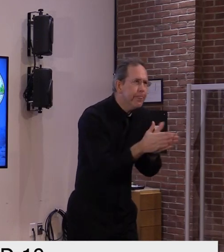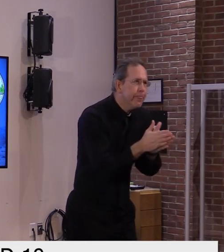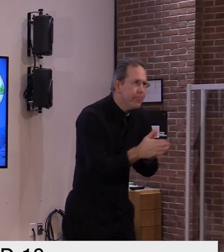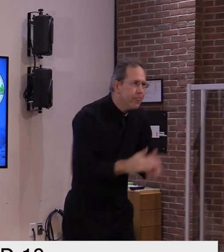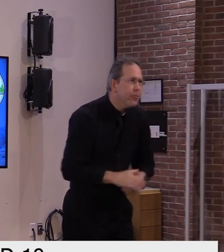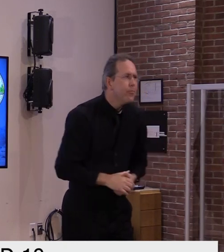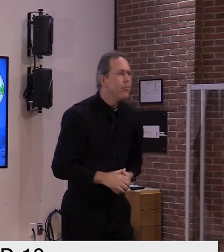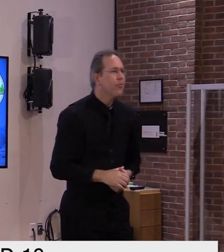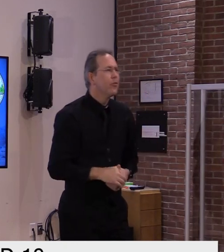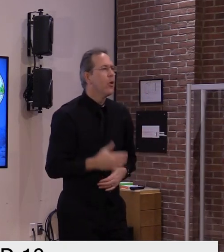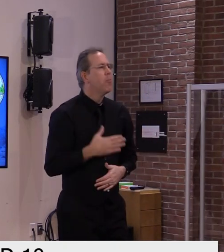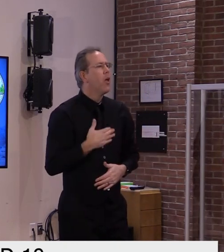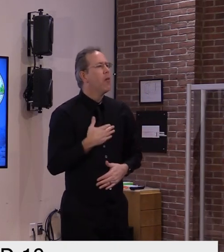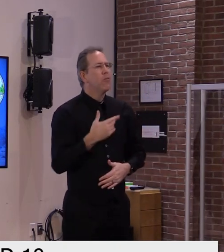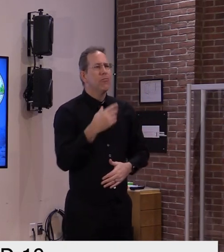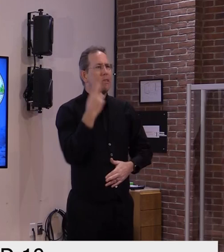success.